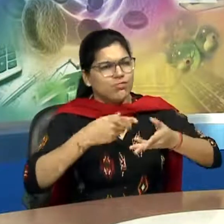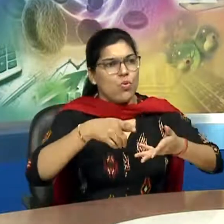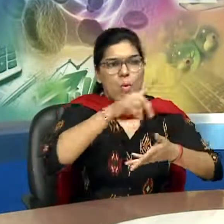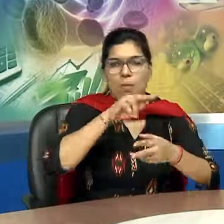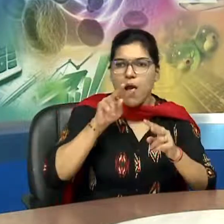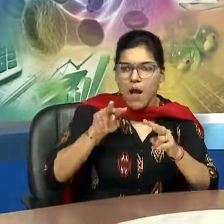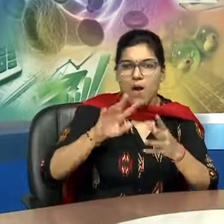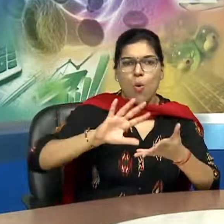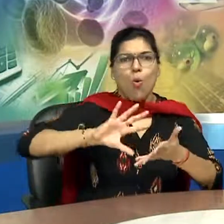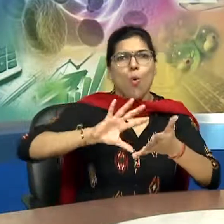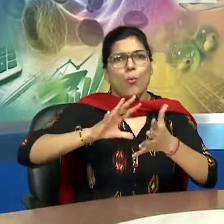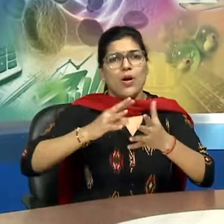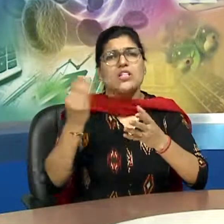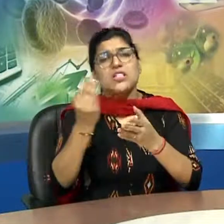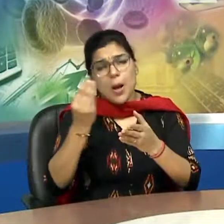outlook.